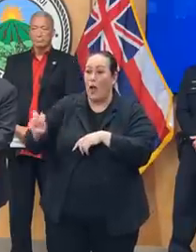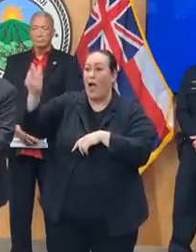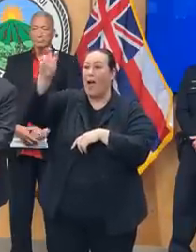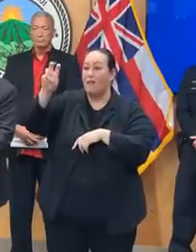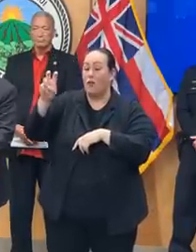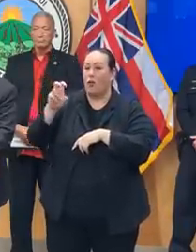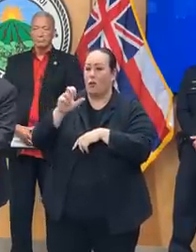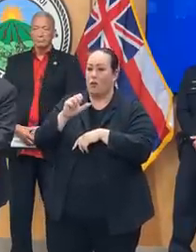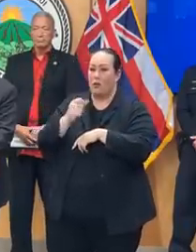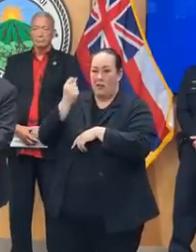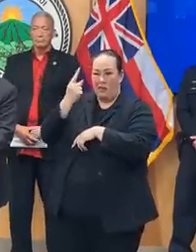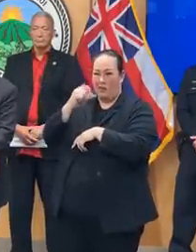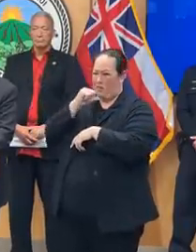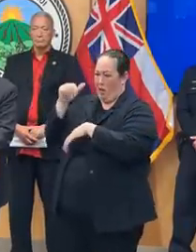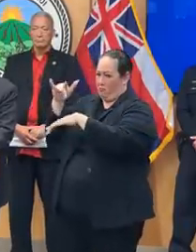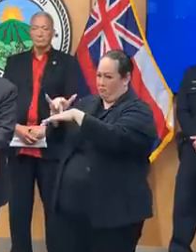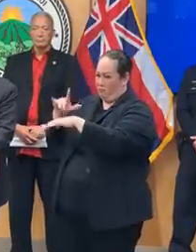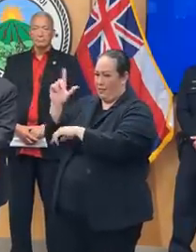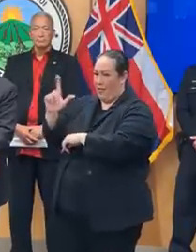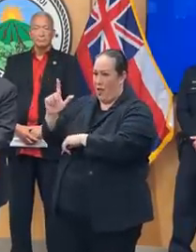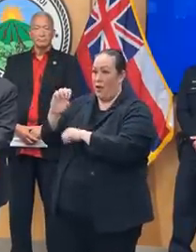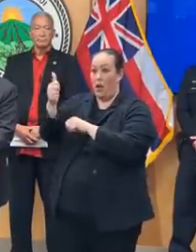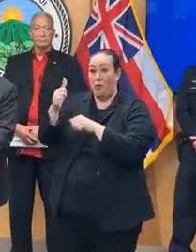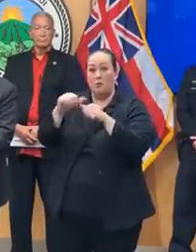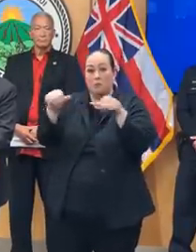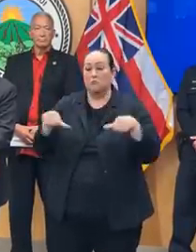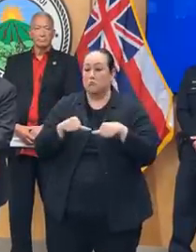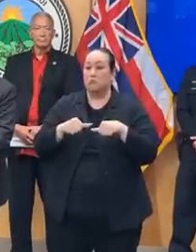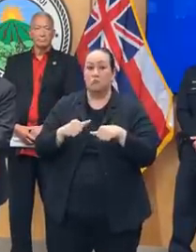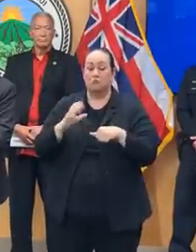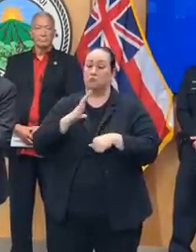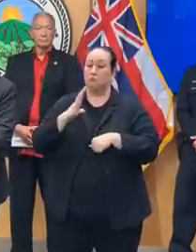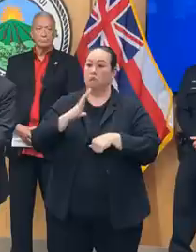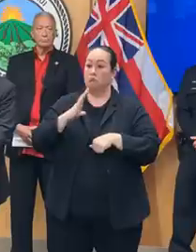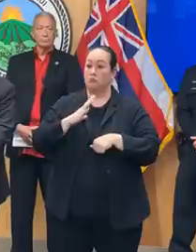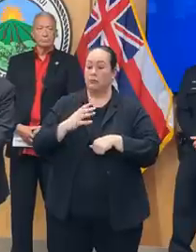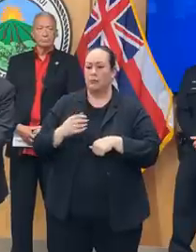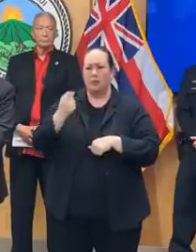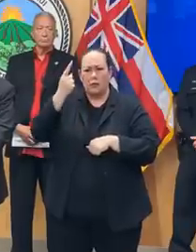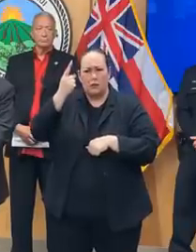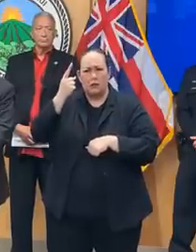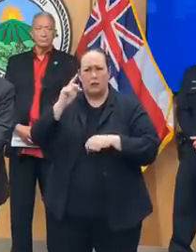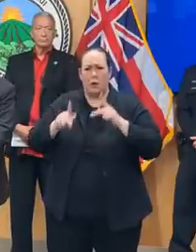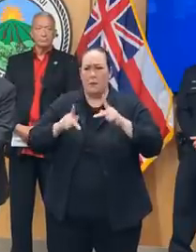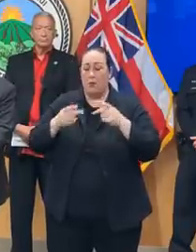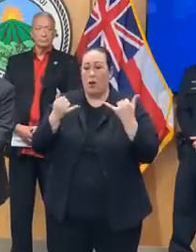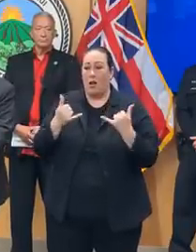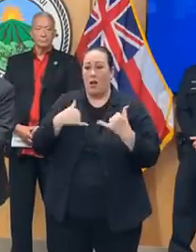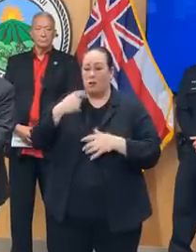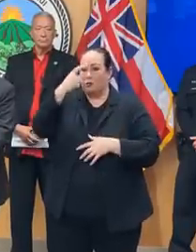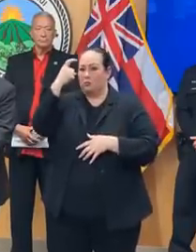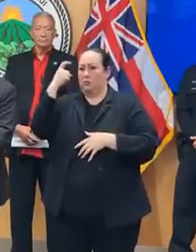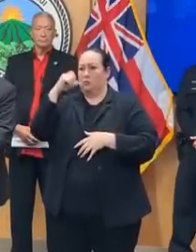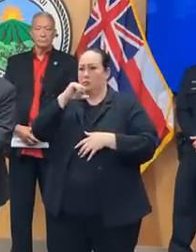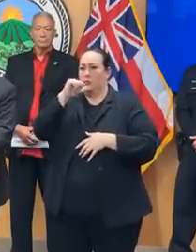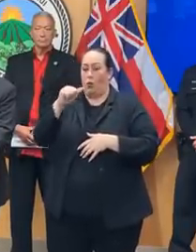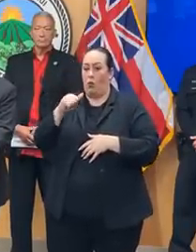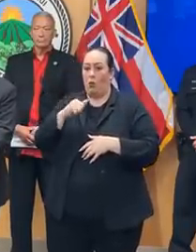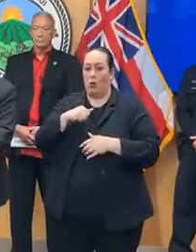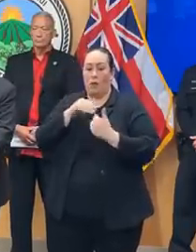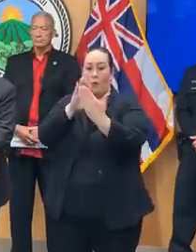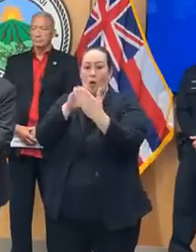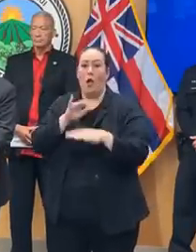zone. We'll talk about that in a moment. What it means is people are right now traumatized. Please don't approach them with an offer to